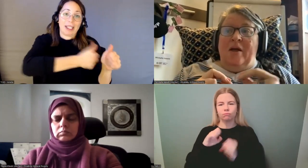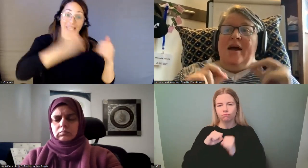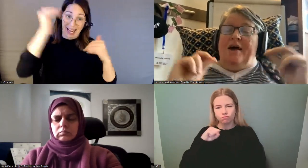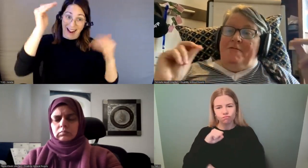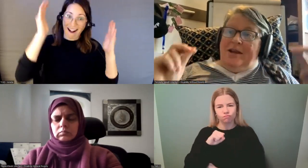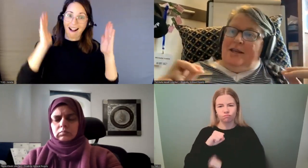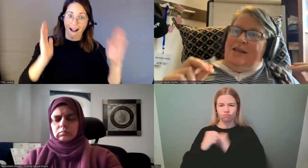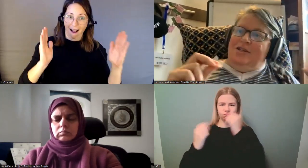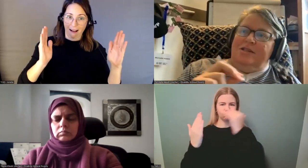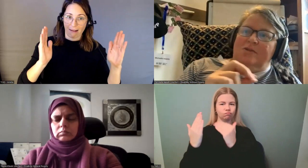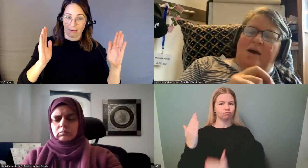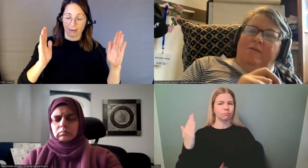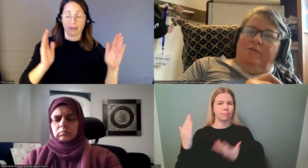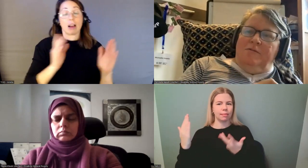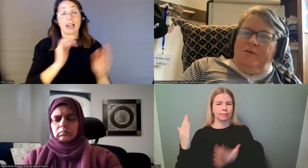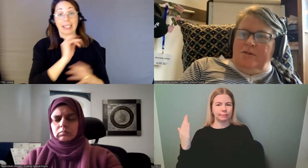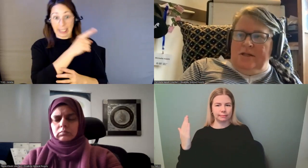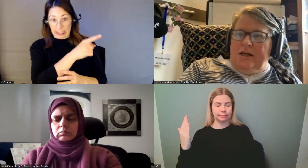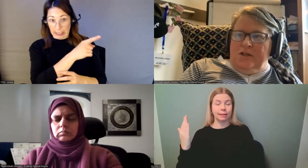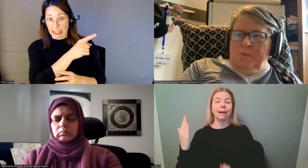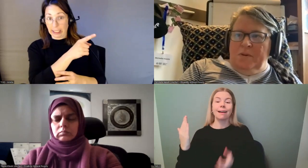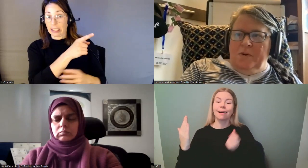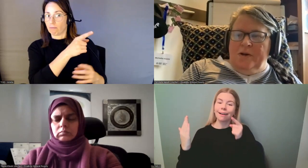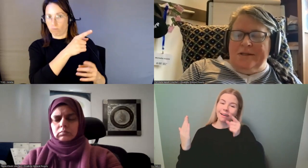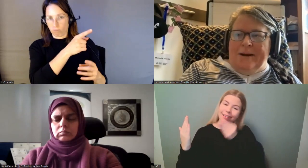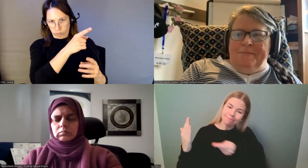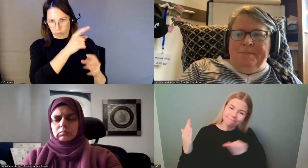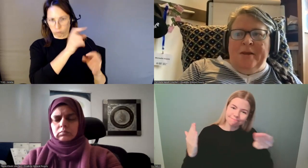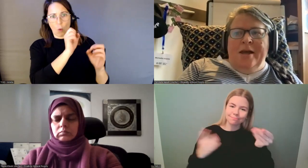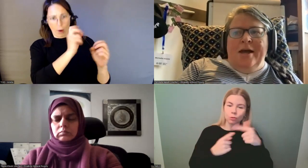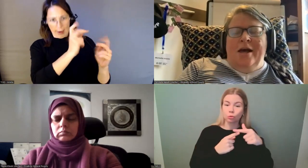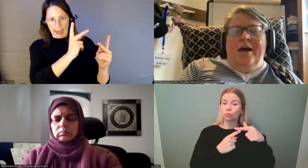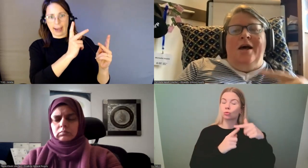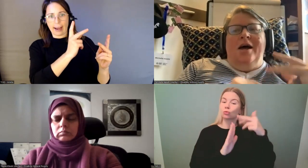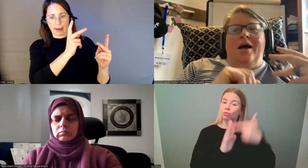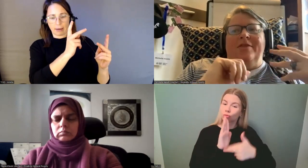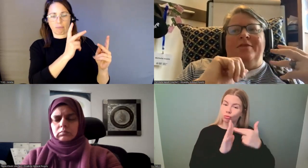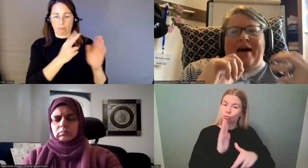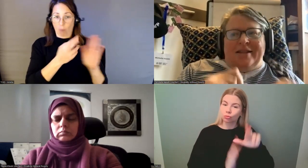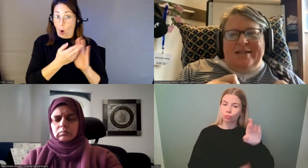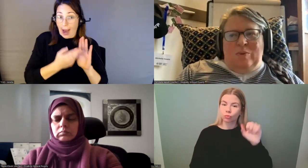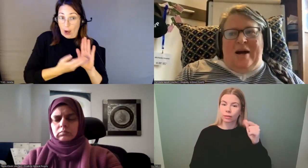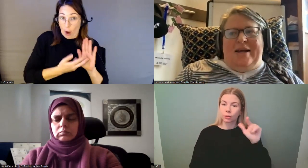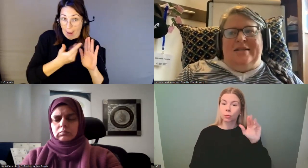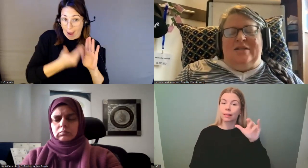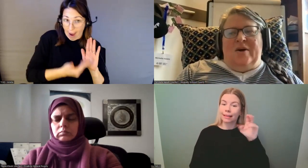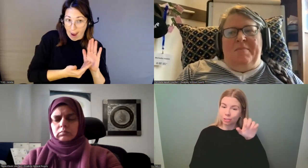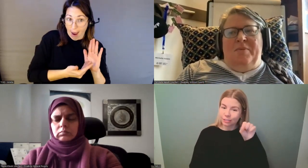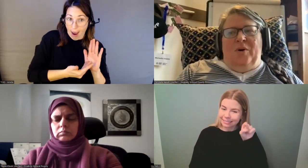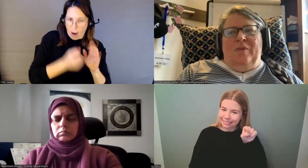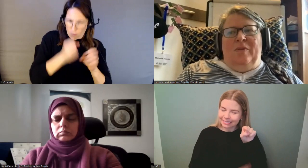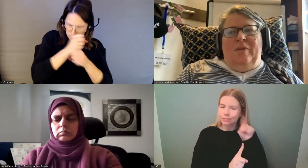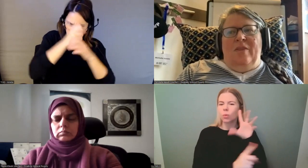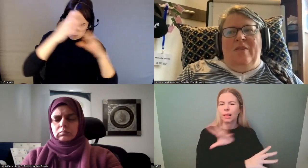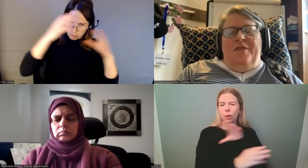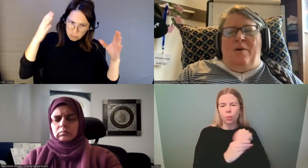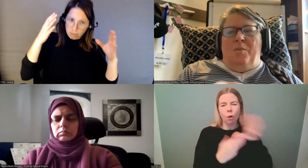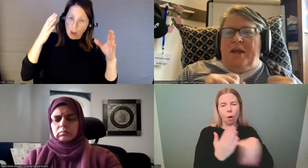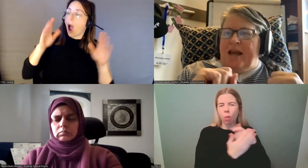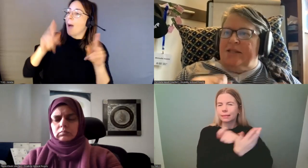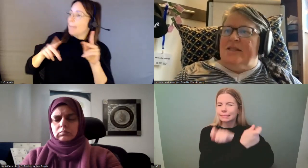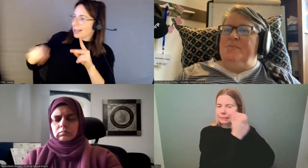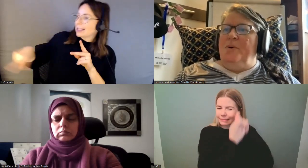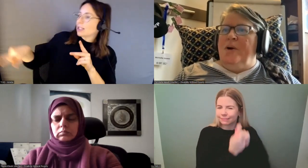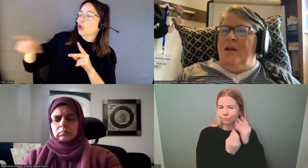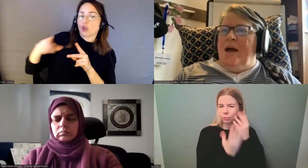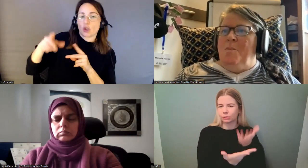people, and regulations is where all of those details will be worked out. That is why it is so important that